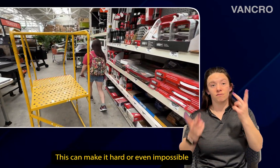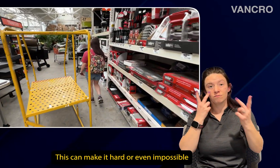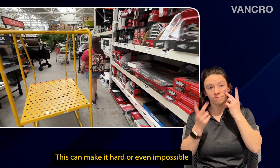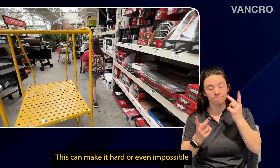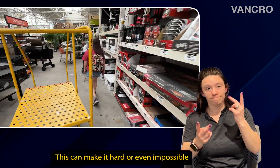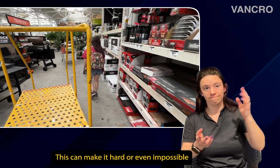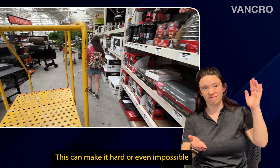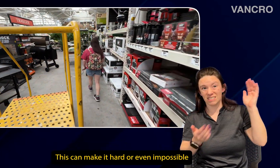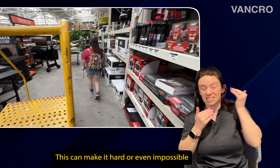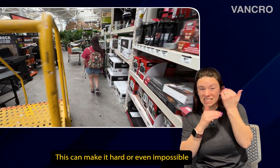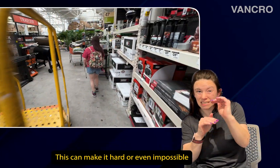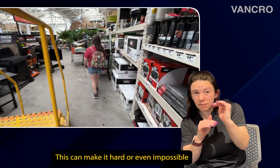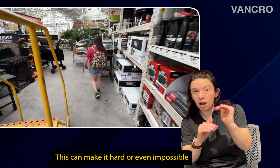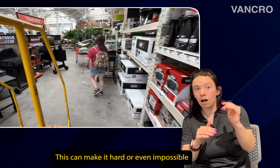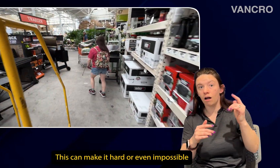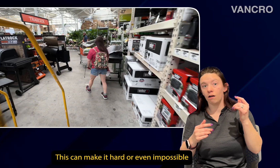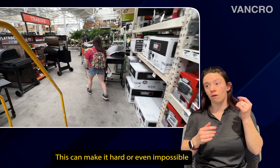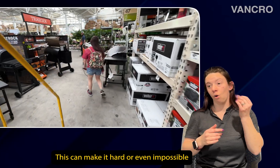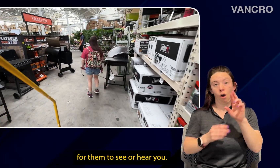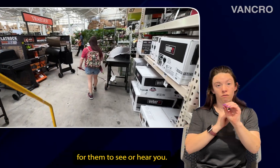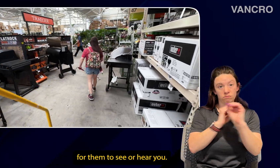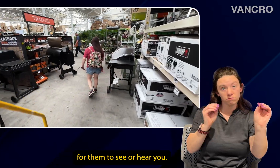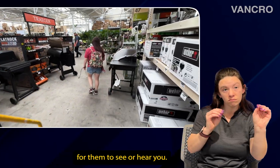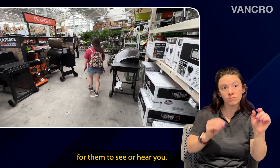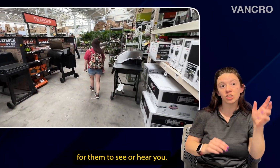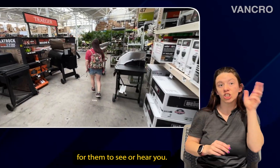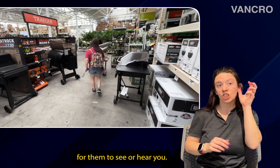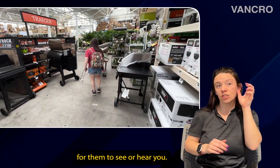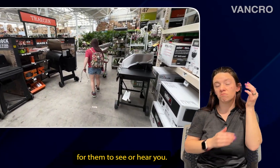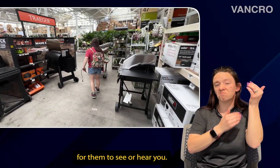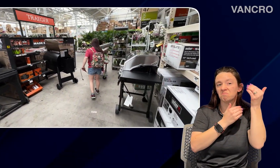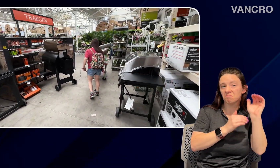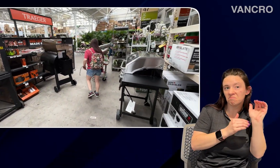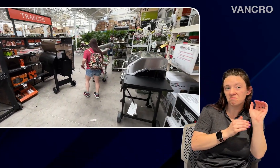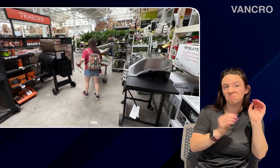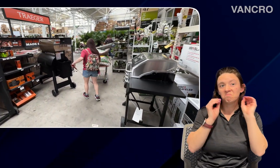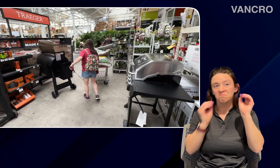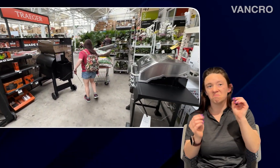make it hard or even impossible for them to see or hear you.